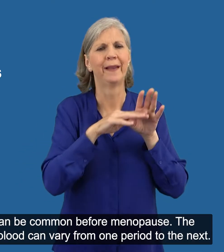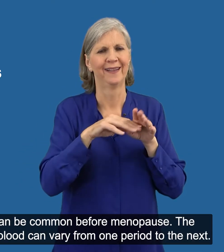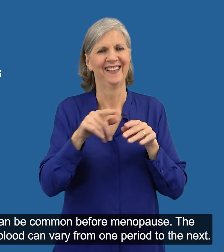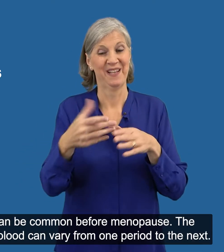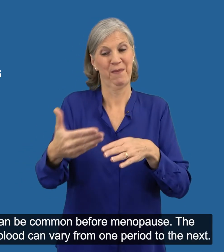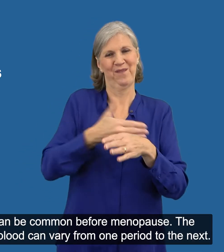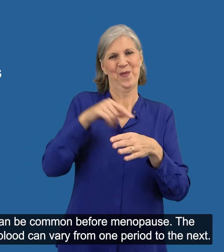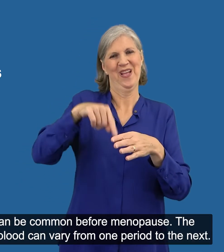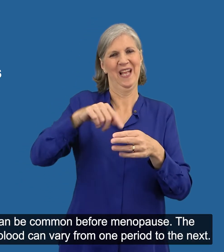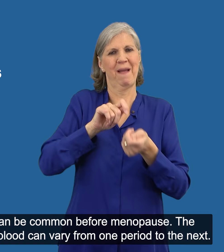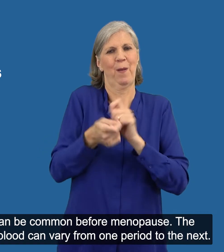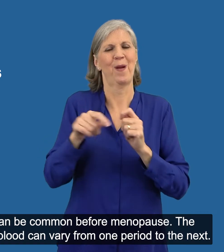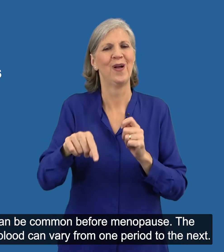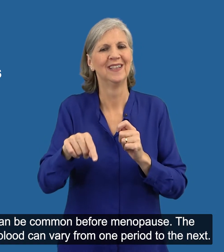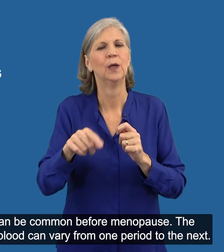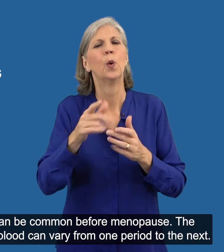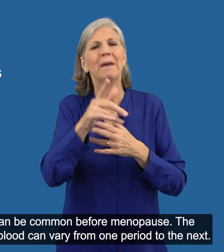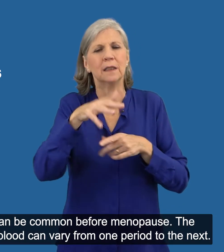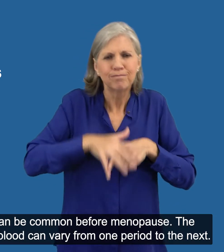Irregular periods can be common before menopause.